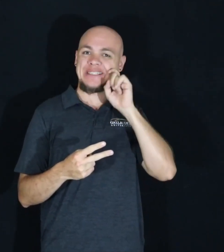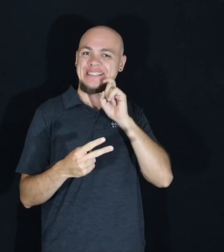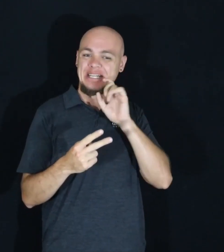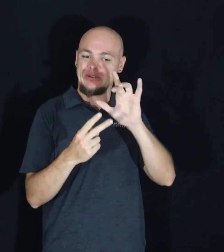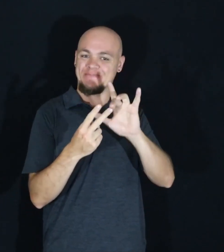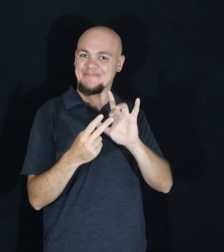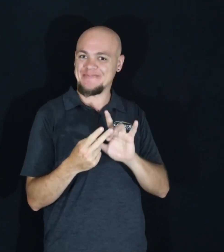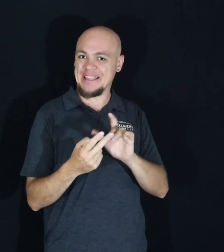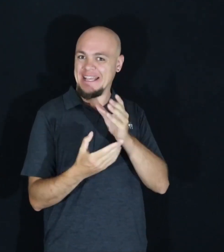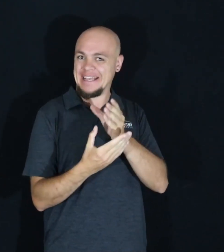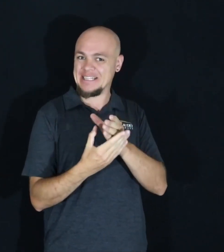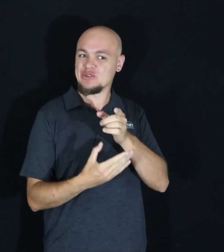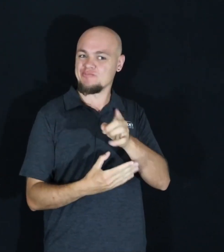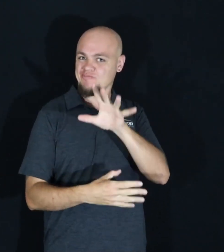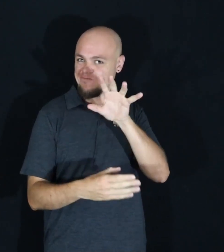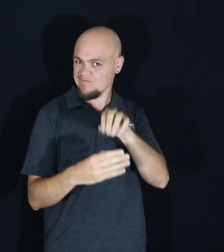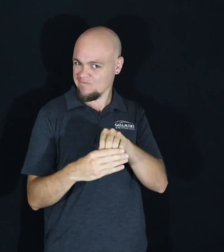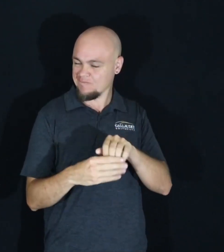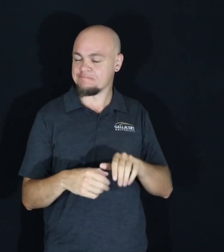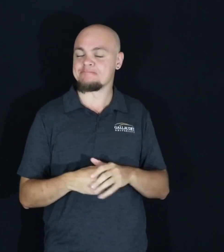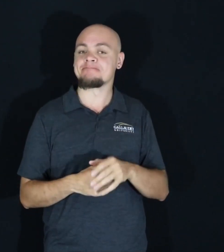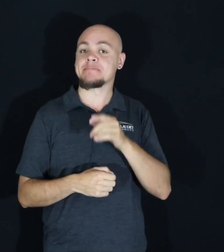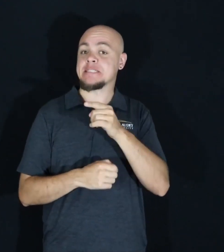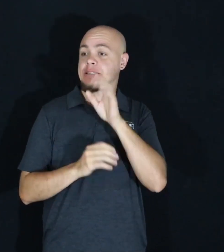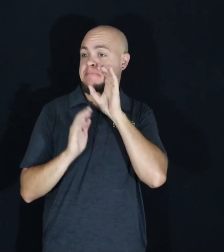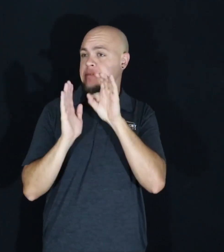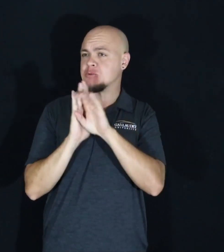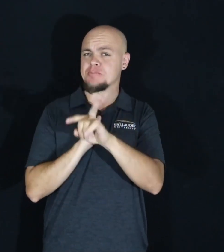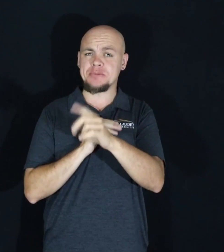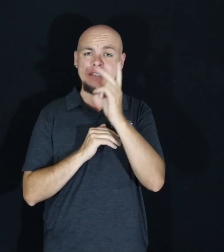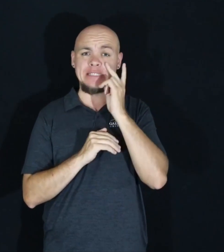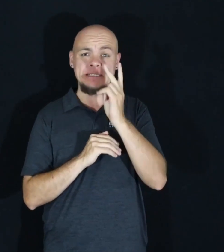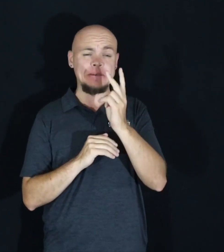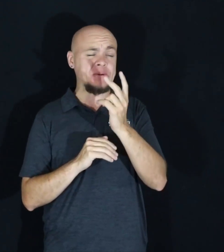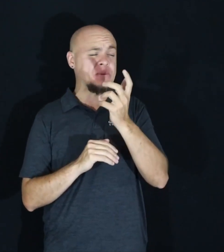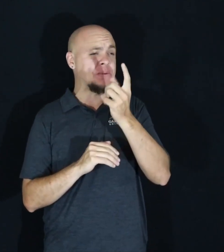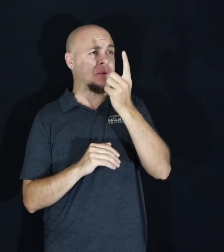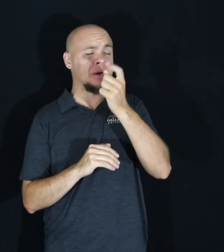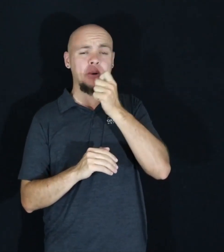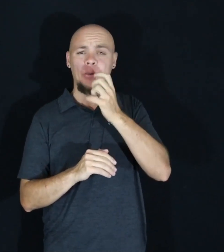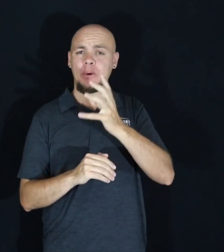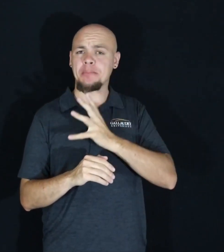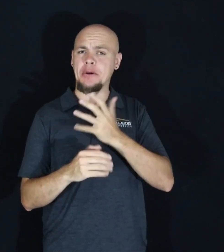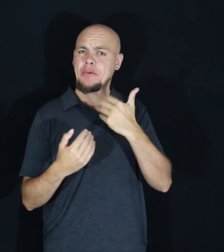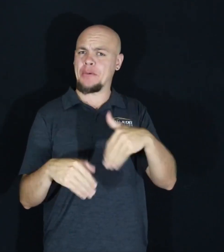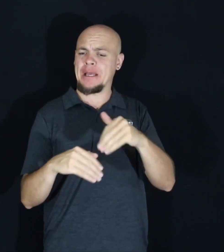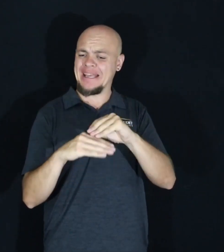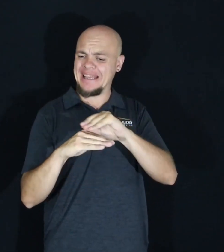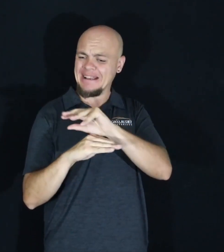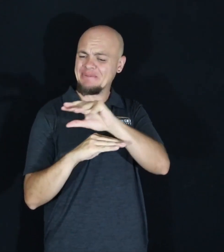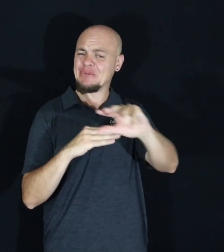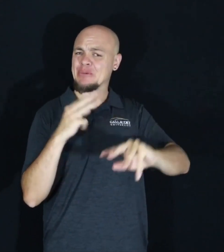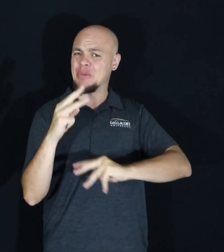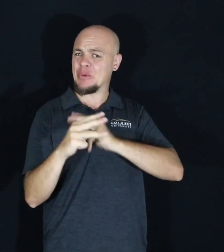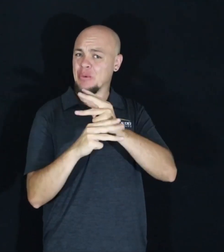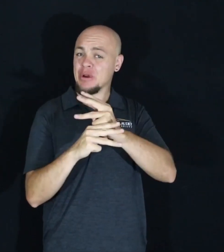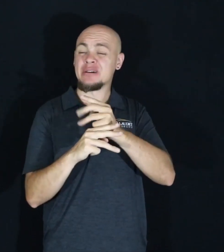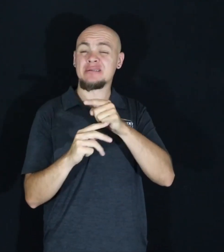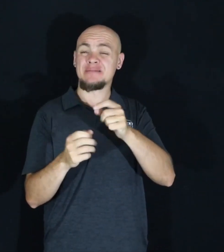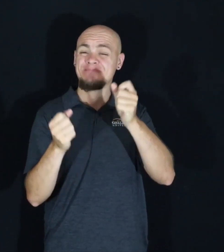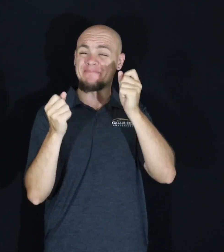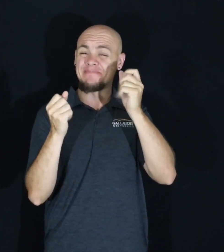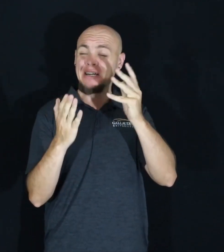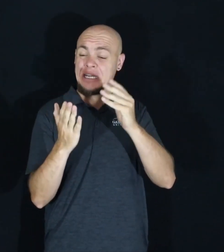Now, when you see this picture, you see one of the most influential women in the world and the owner of a multi-million-dollar TV